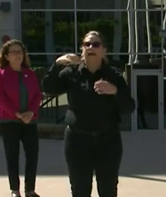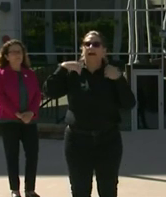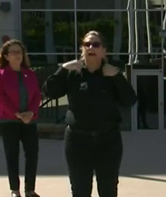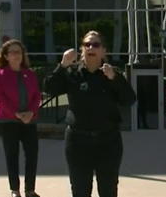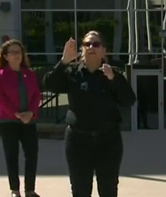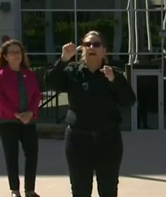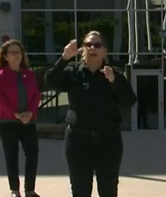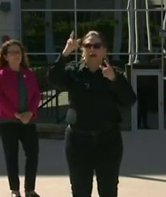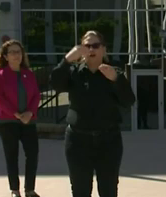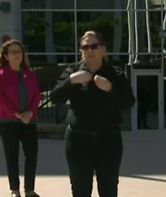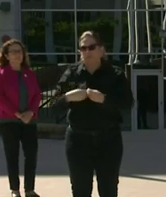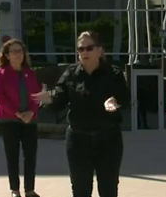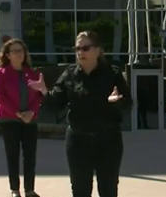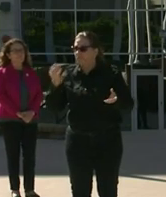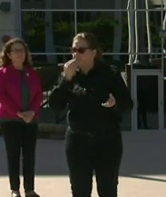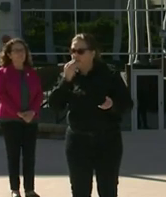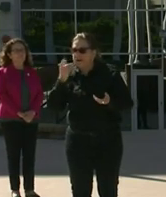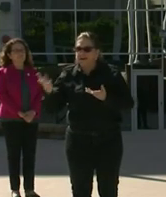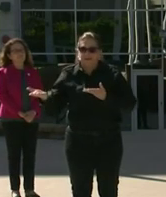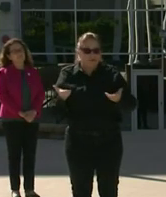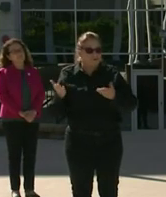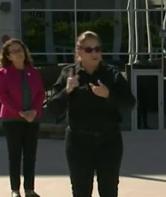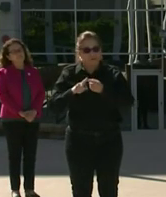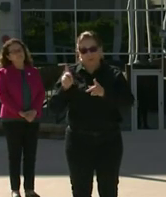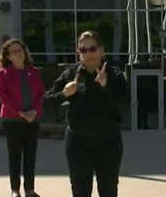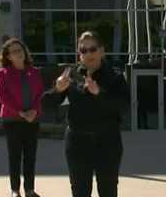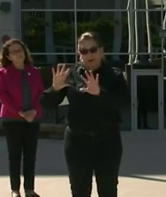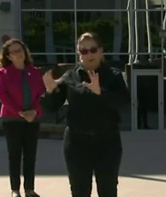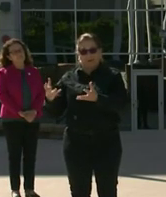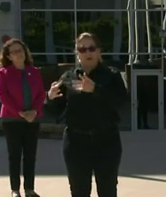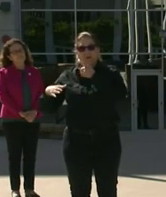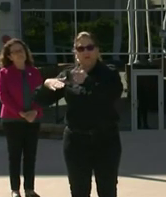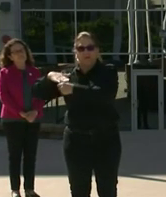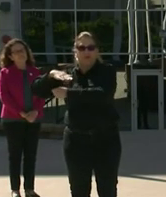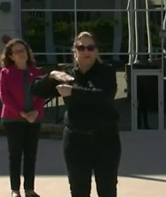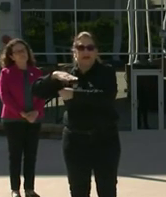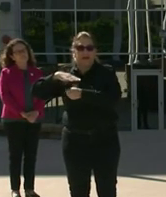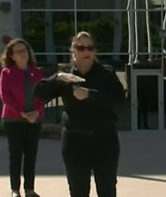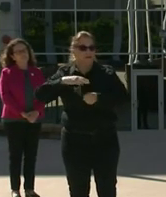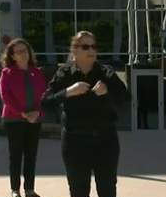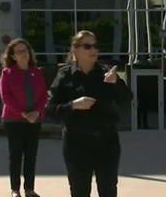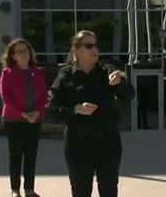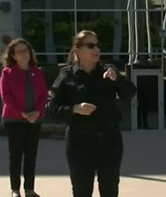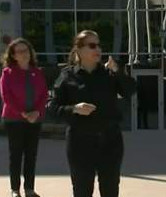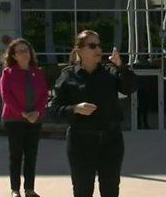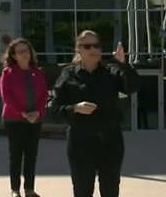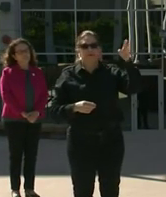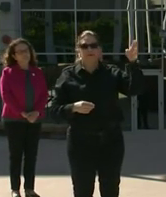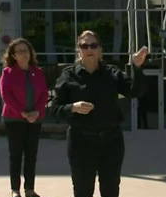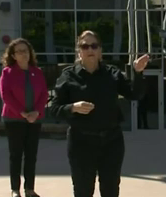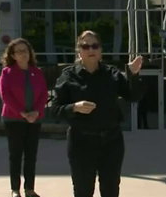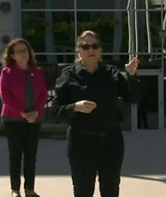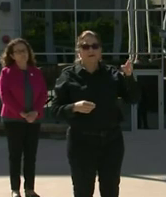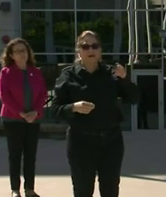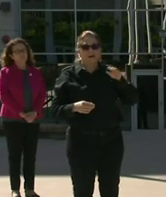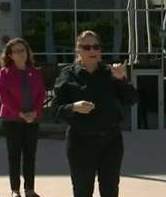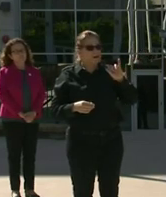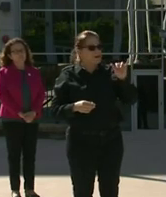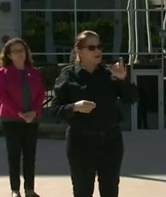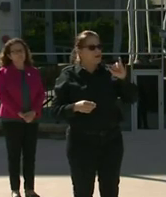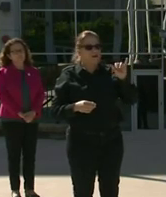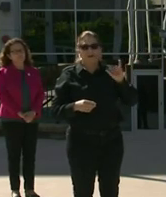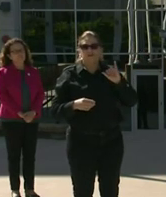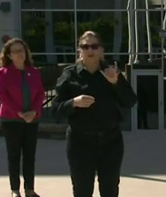area. So some of the union has said basically that they have instructed their members just